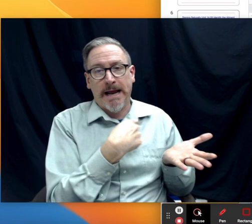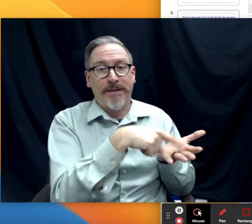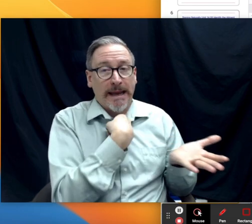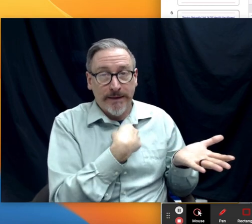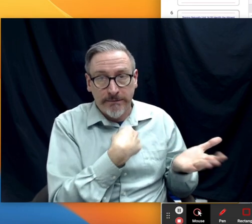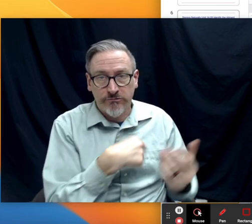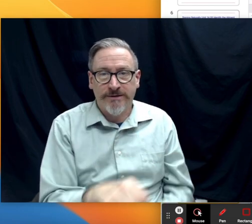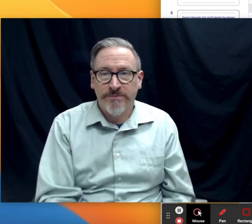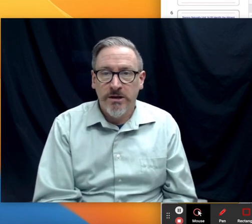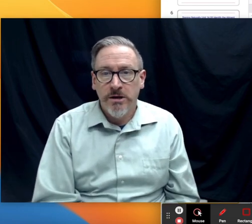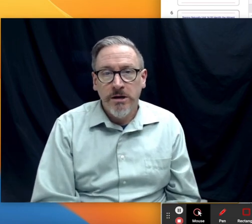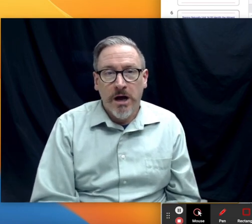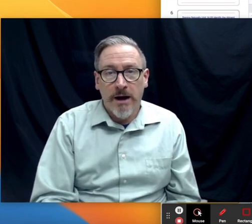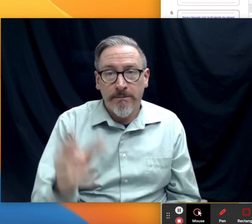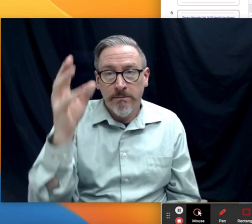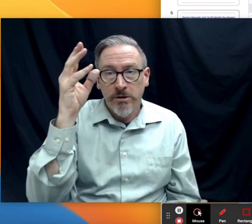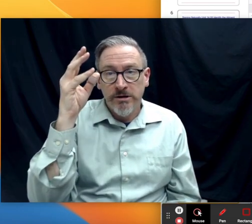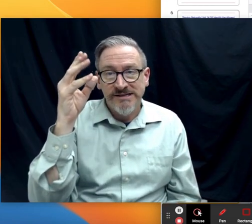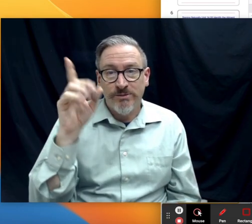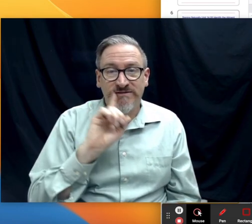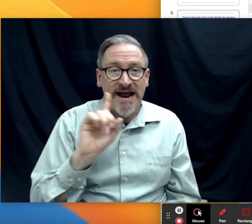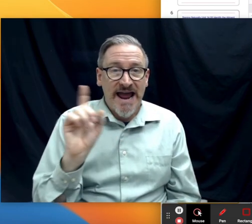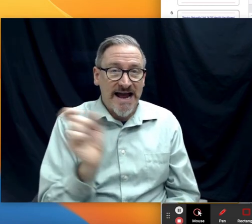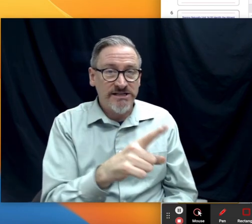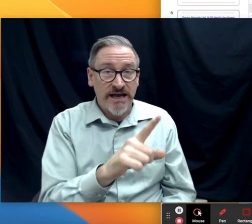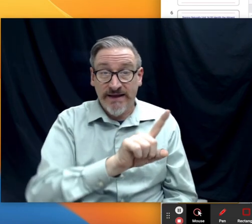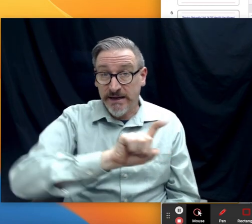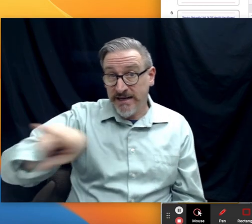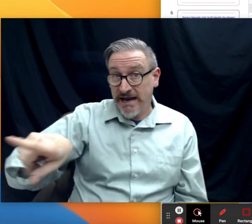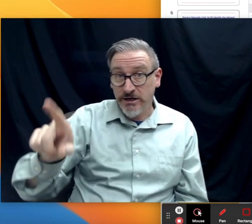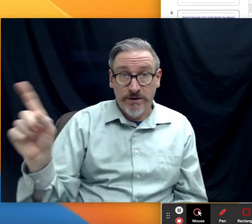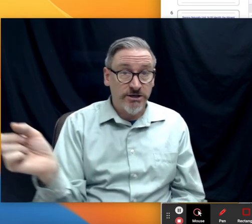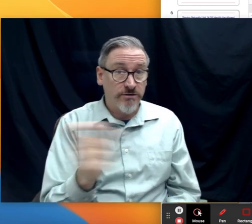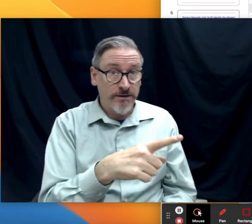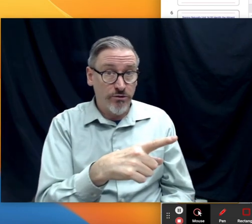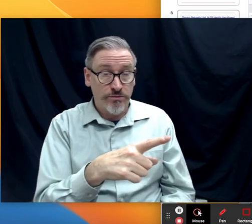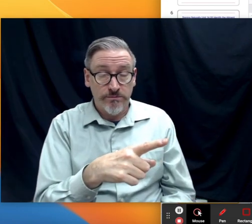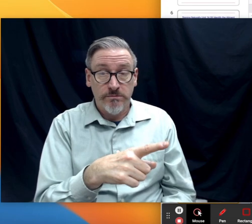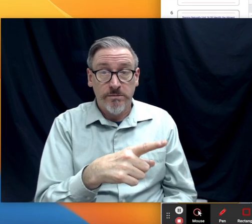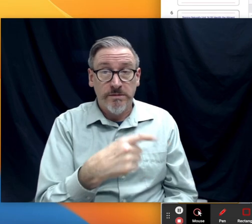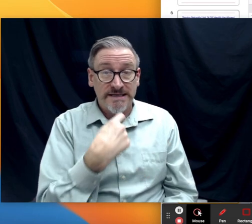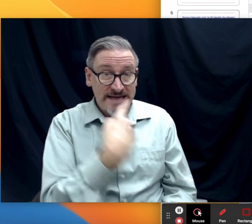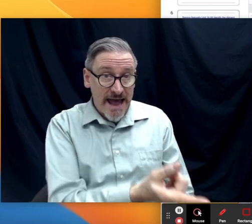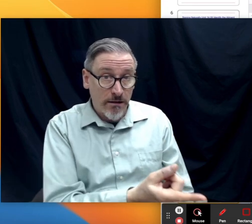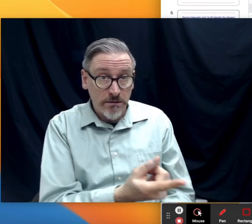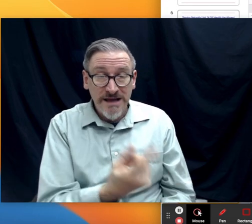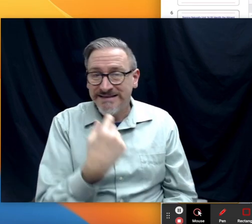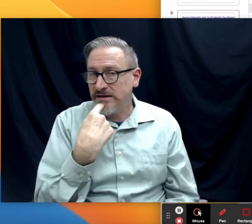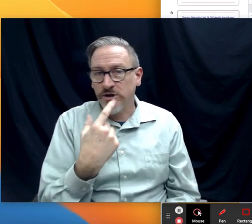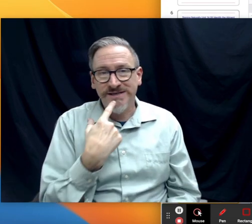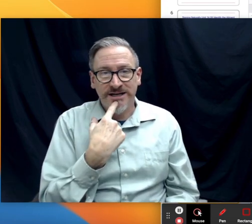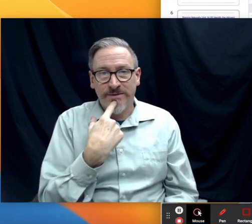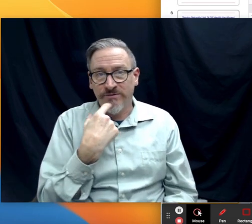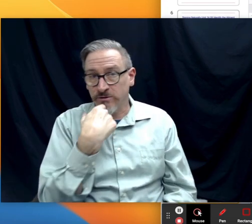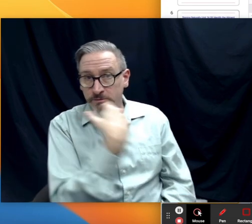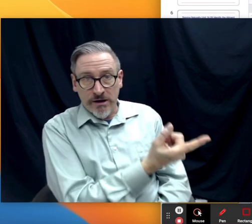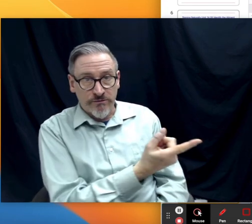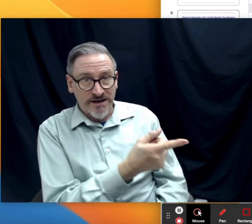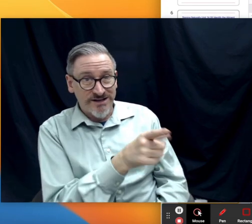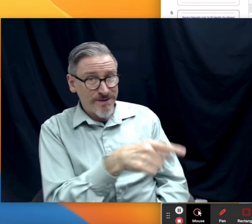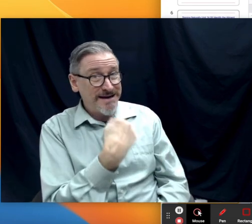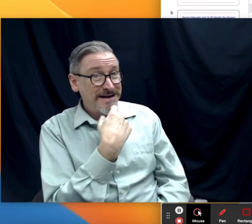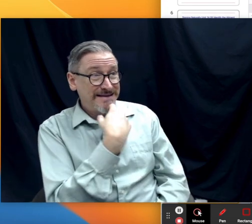She's got to pay me, right? So we've got ask, and that can be in any direction, right? Tell. Tell's always going to come from your